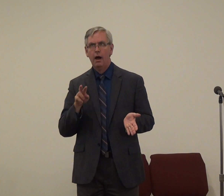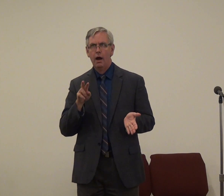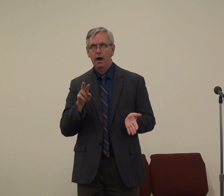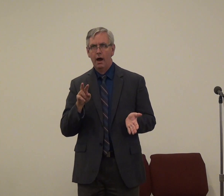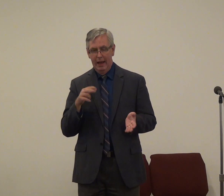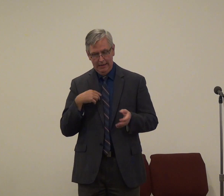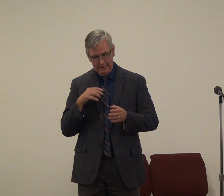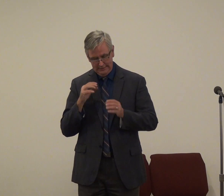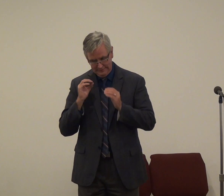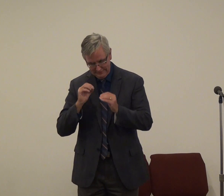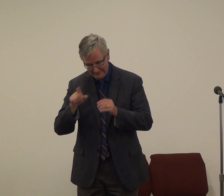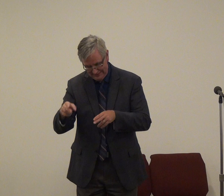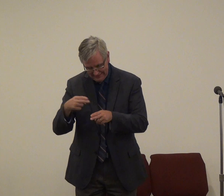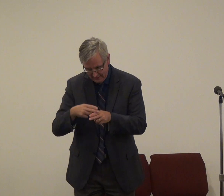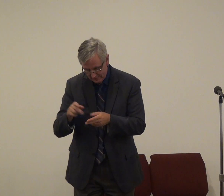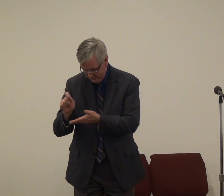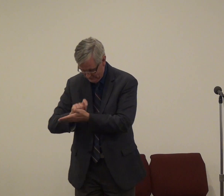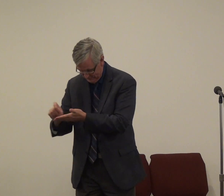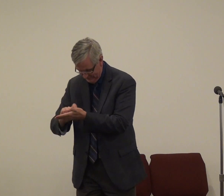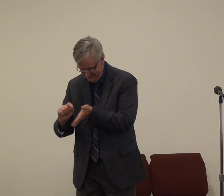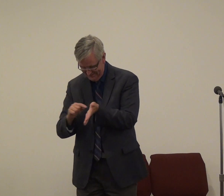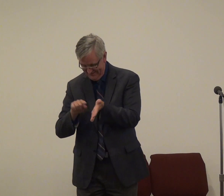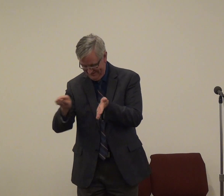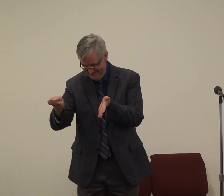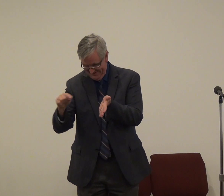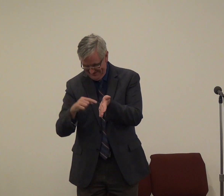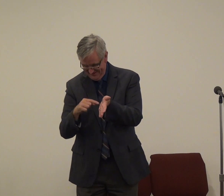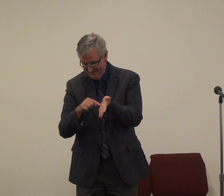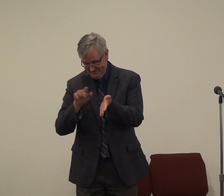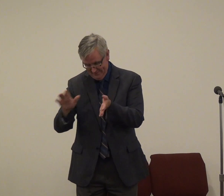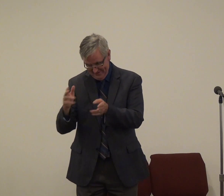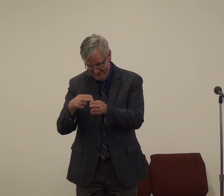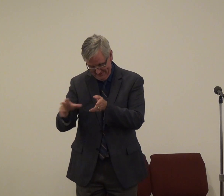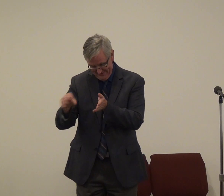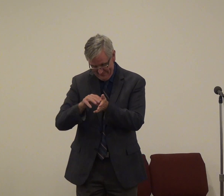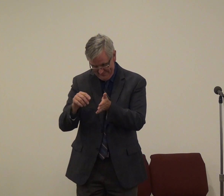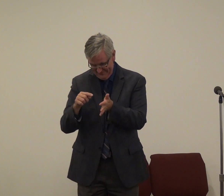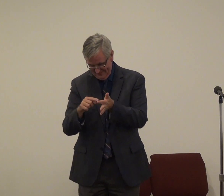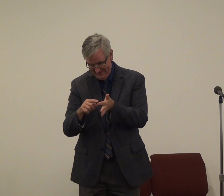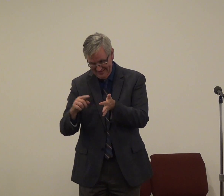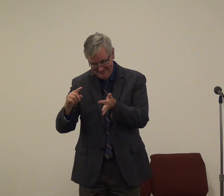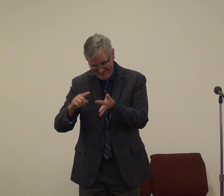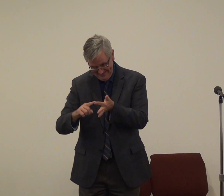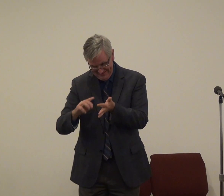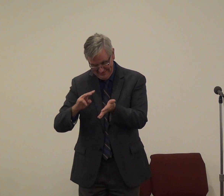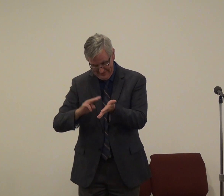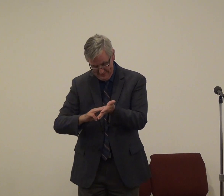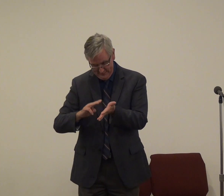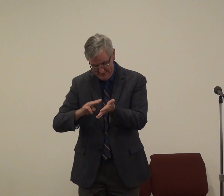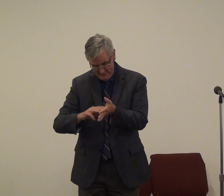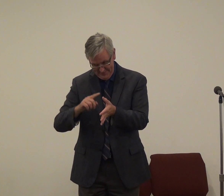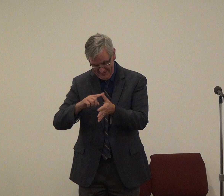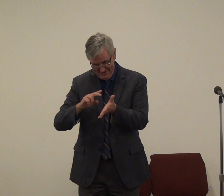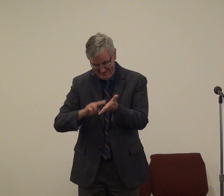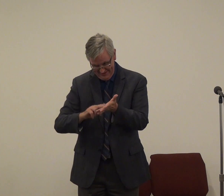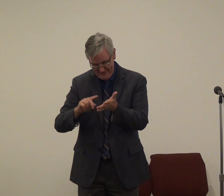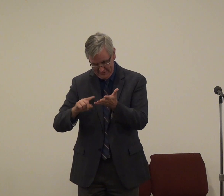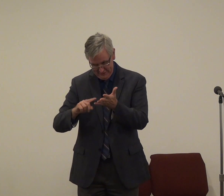Australian Sign Language, and then I started teaching them their names. We wrote their name on a paper, and then I started teaching them how to make